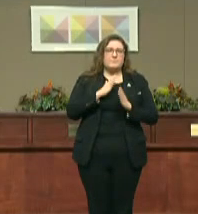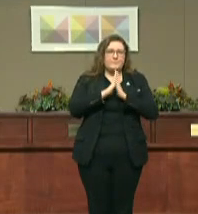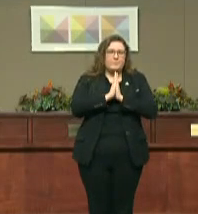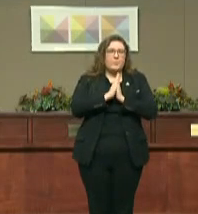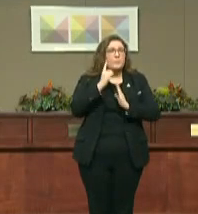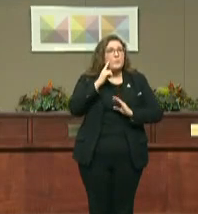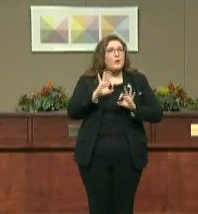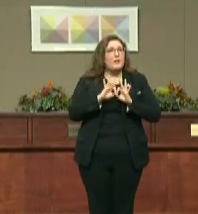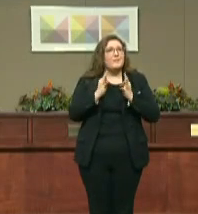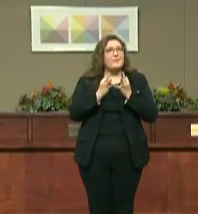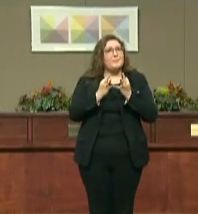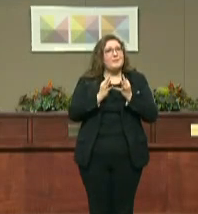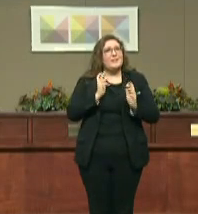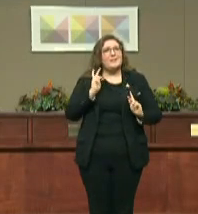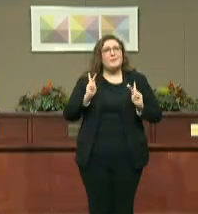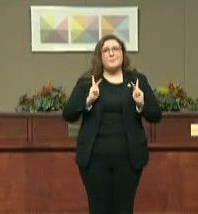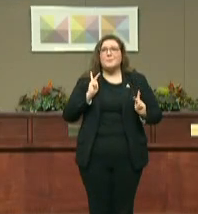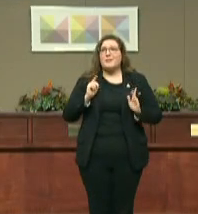entire community